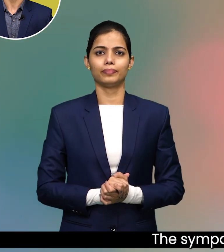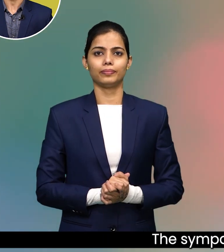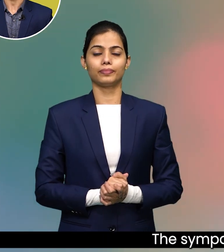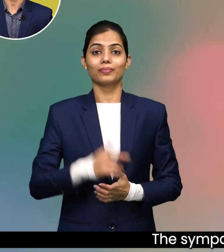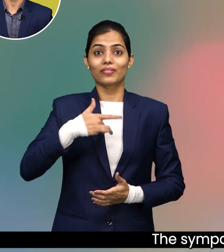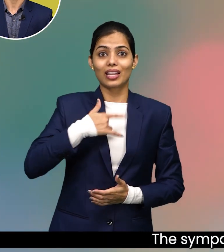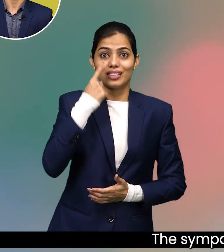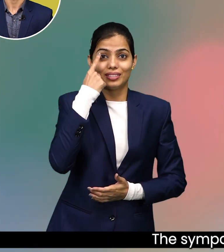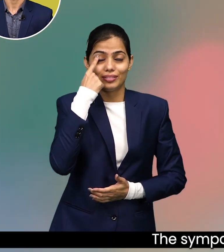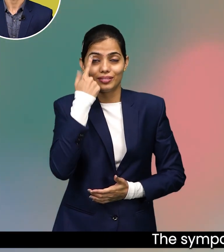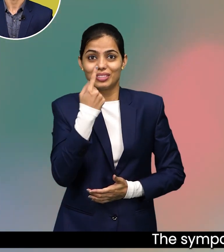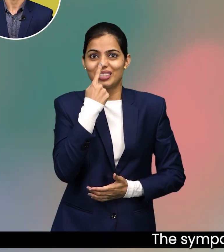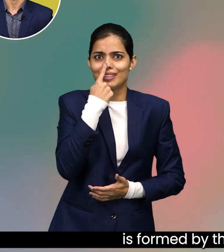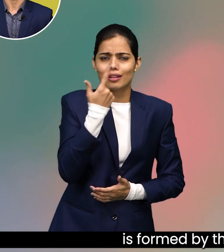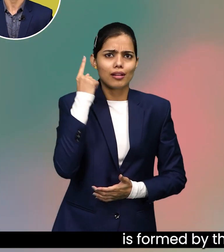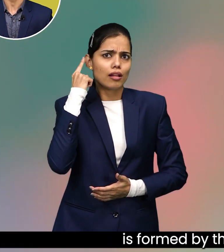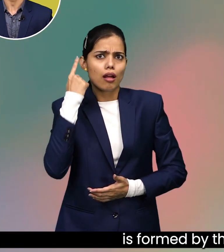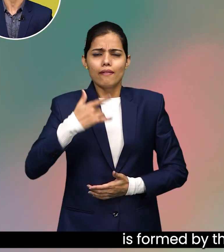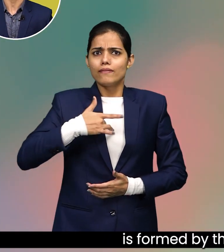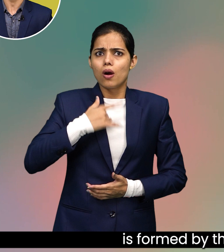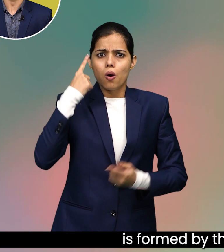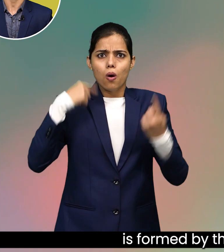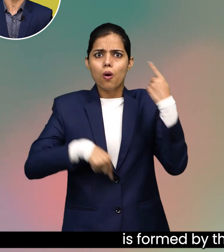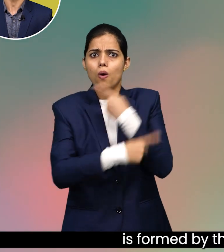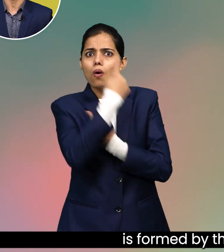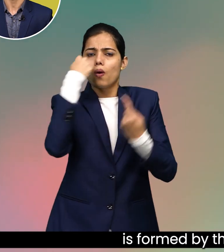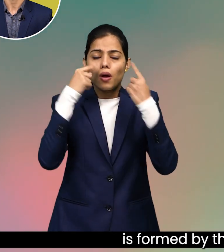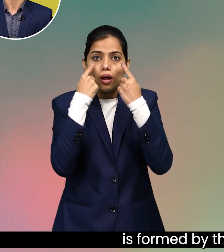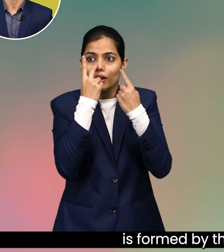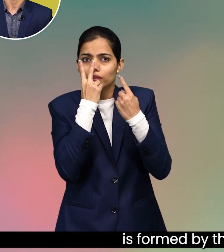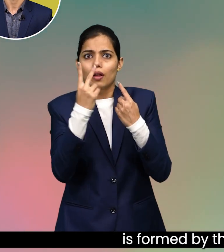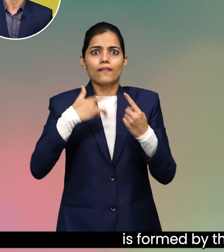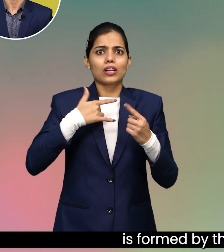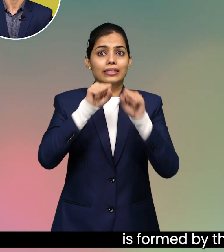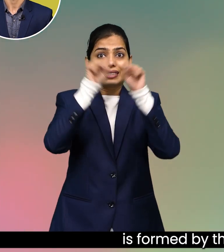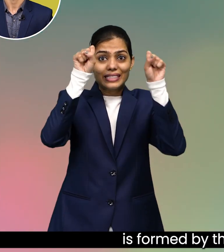The sympathetic system is formed by the chain of ganglia